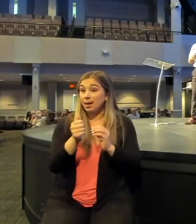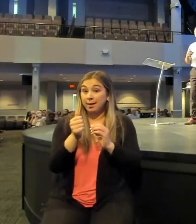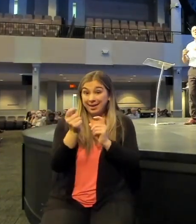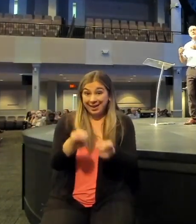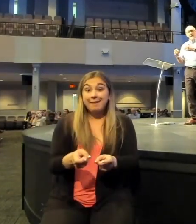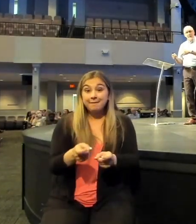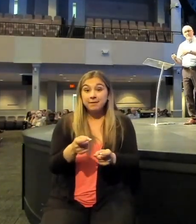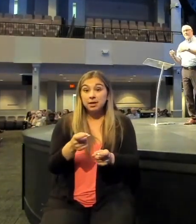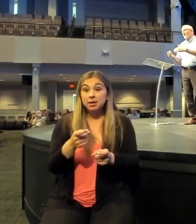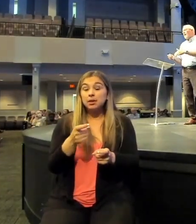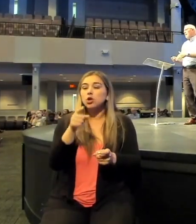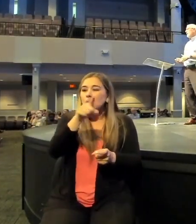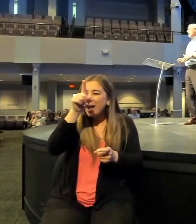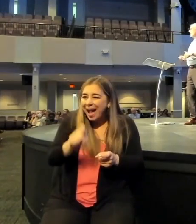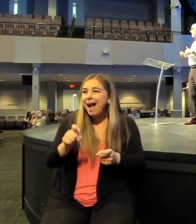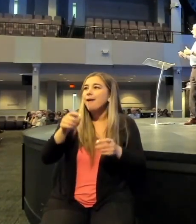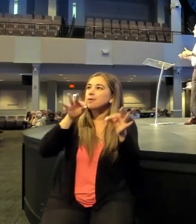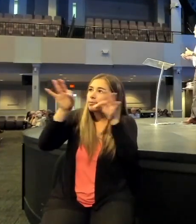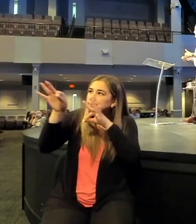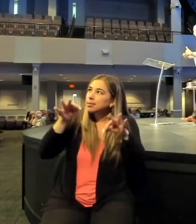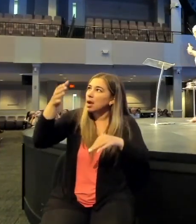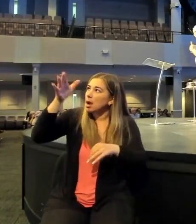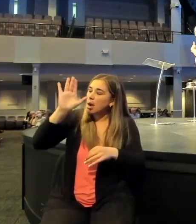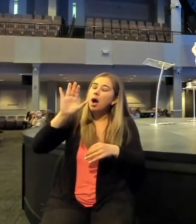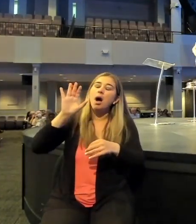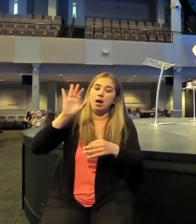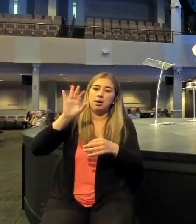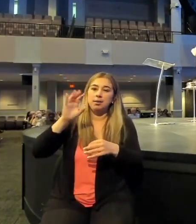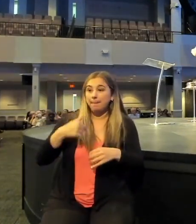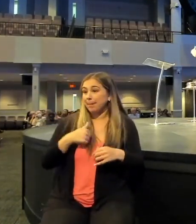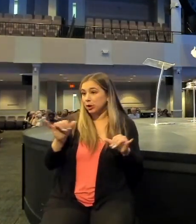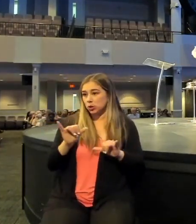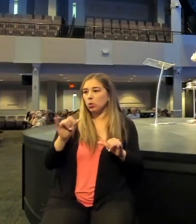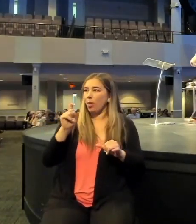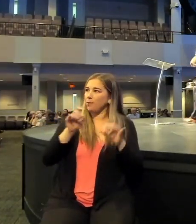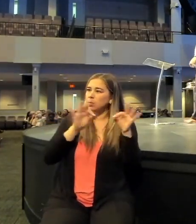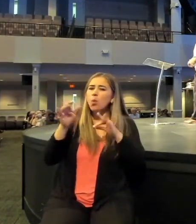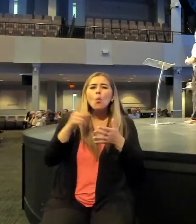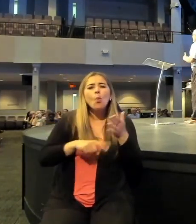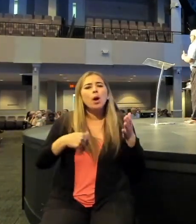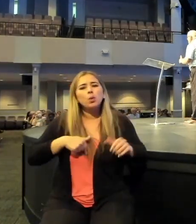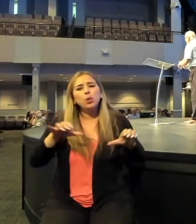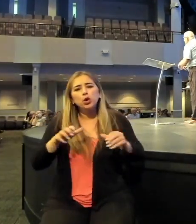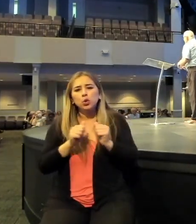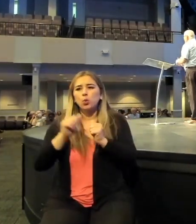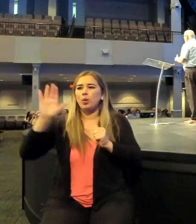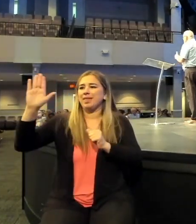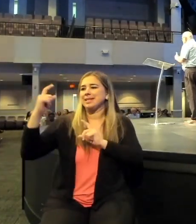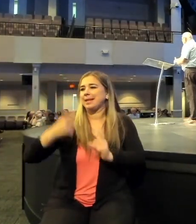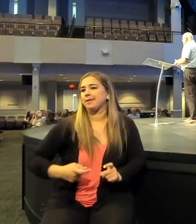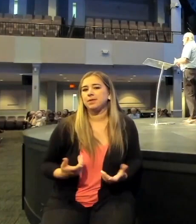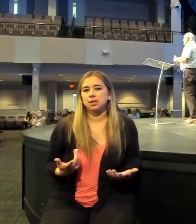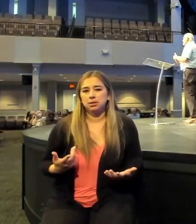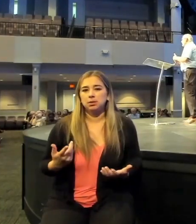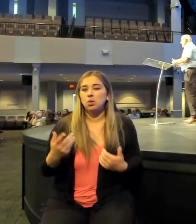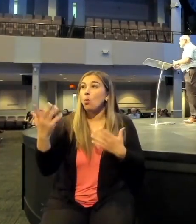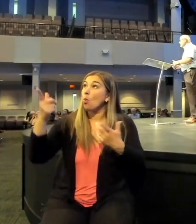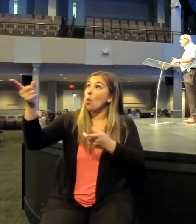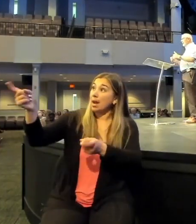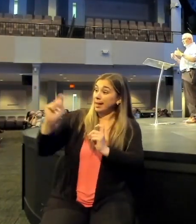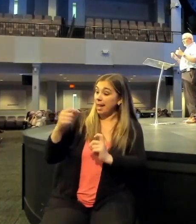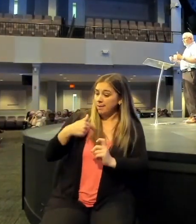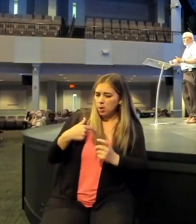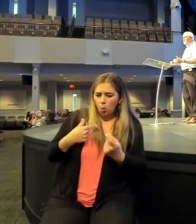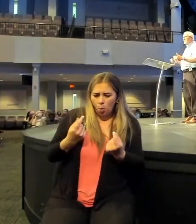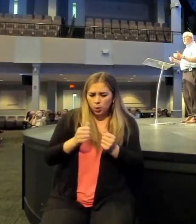you will give an account to God related to, as will I, what did we do with the gift that was given to us.